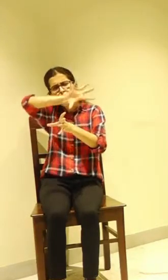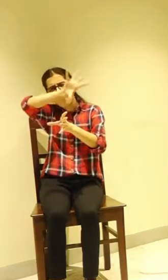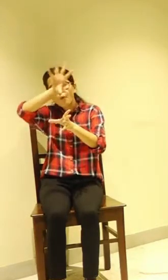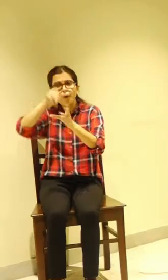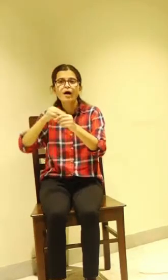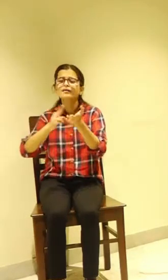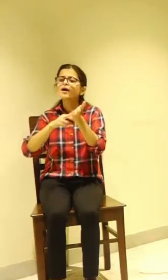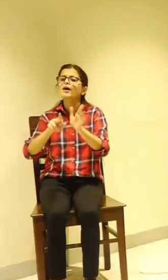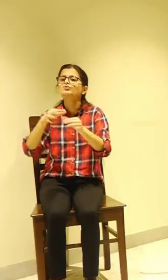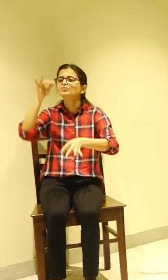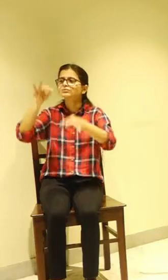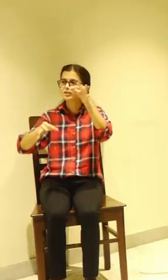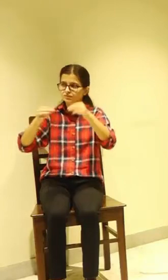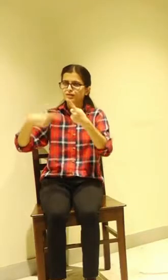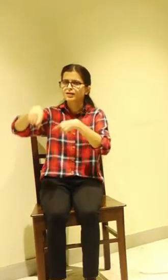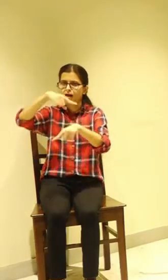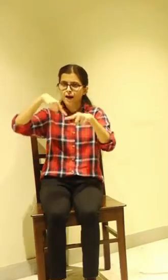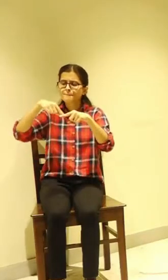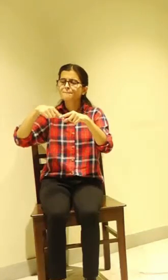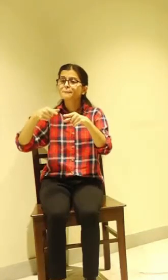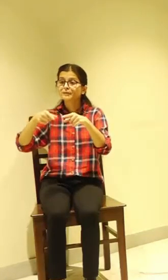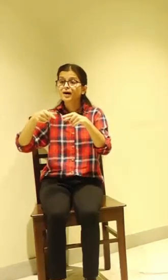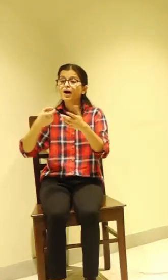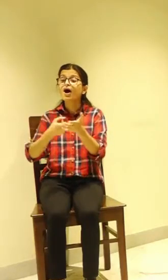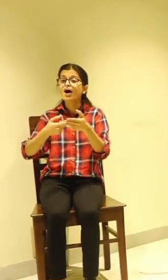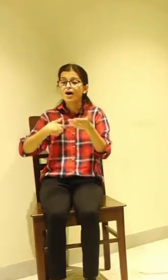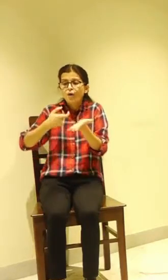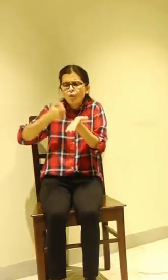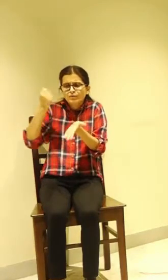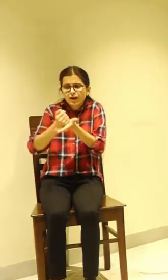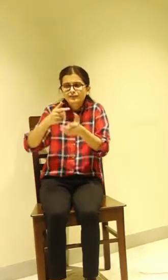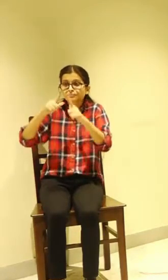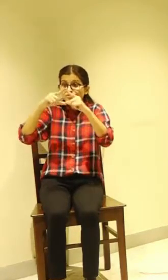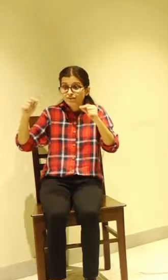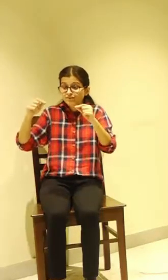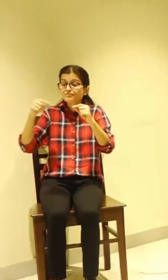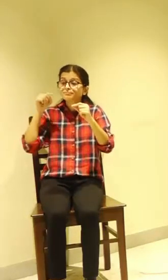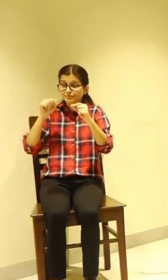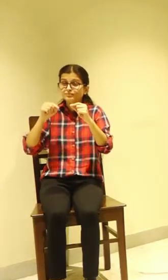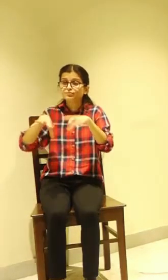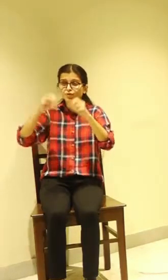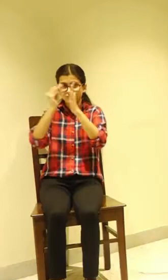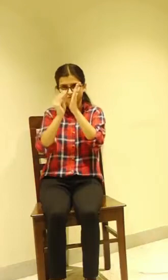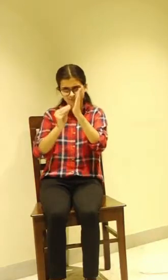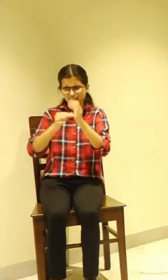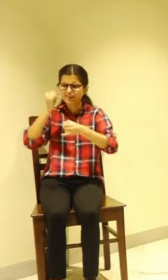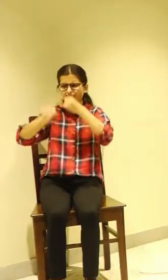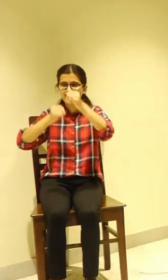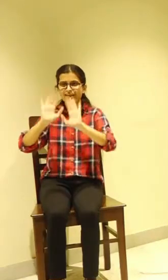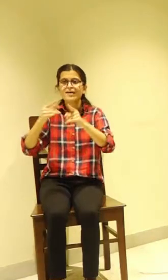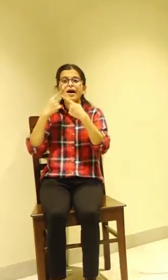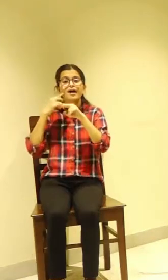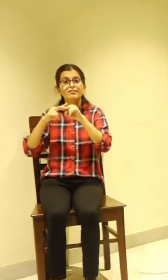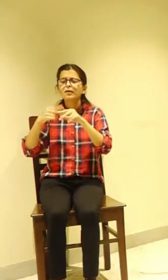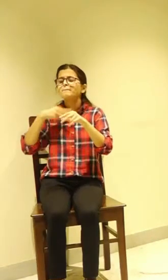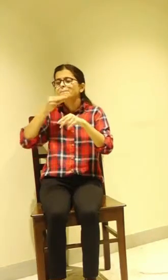natural justice were mentioned as specific fundamental rights in the Japanese Constitution. So the criticism was, if you're copying Article 31, then